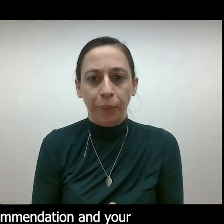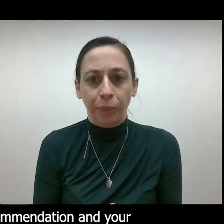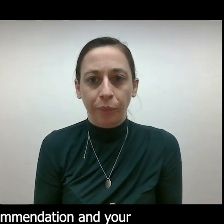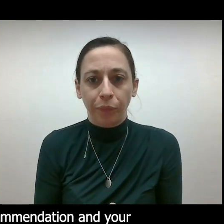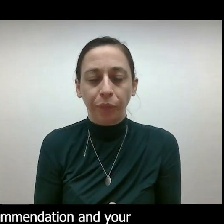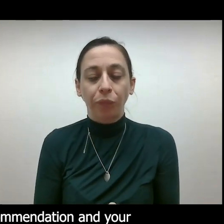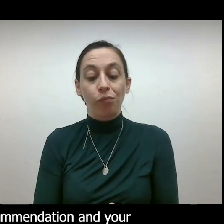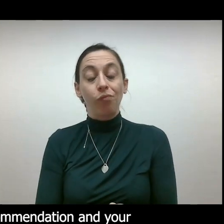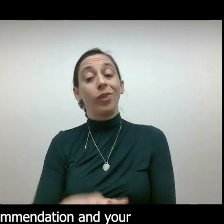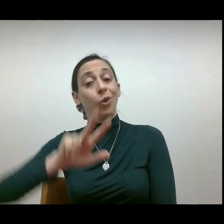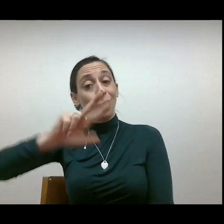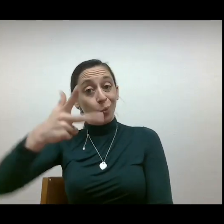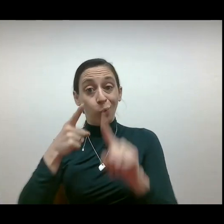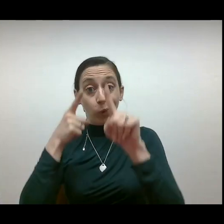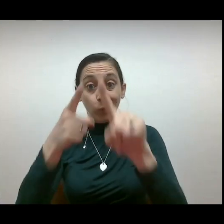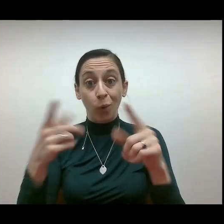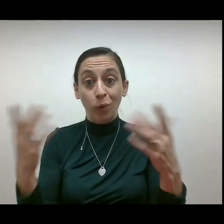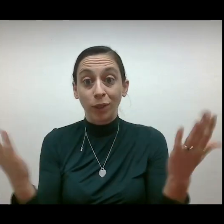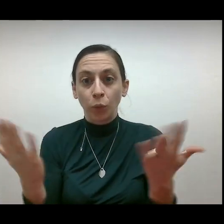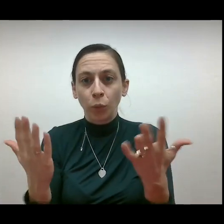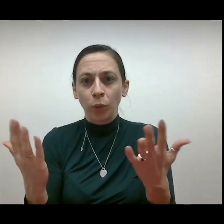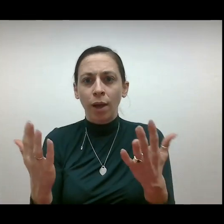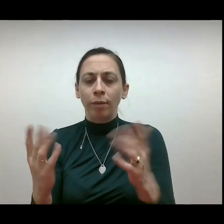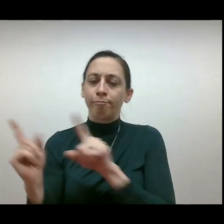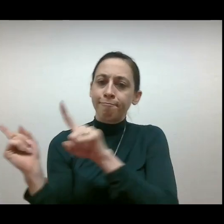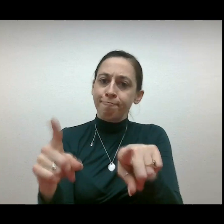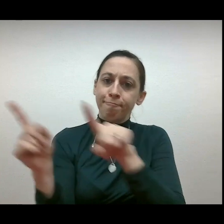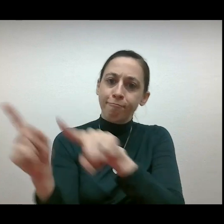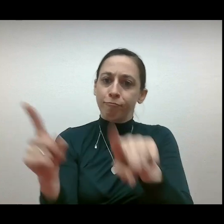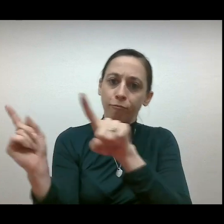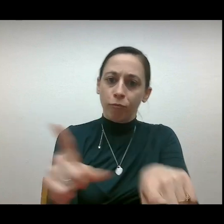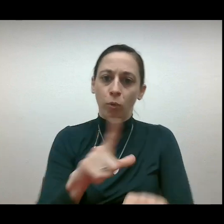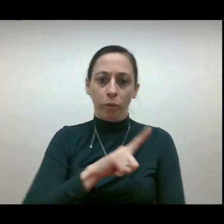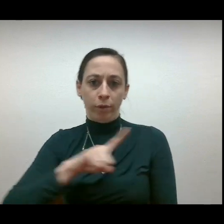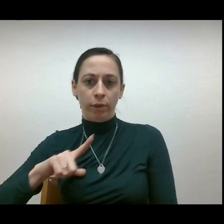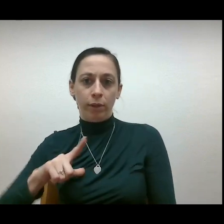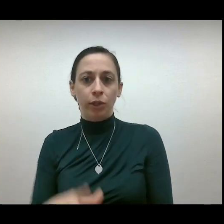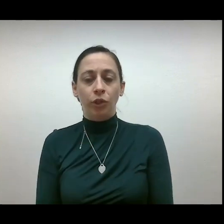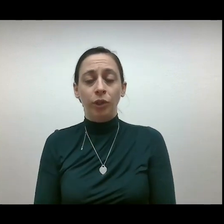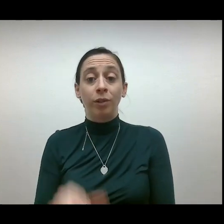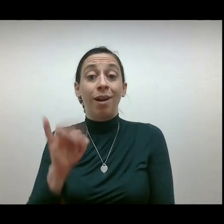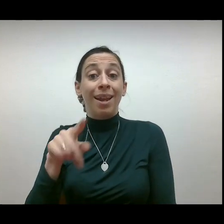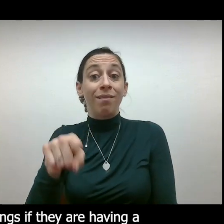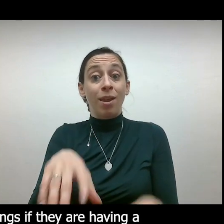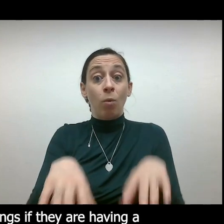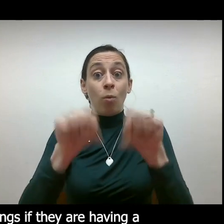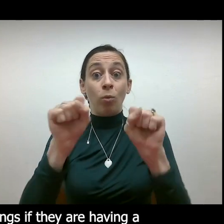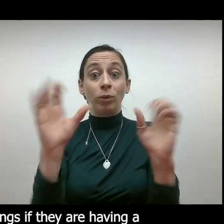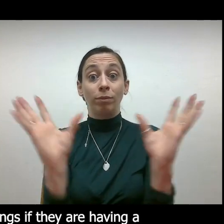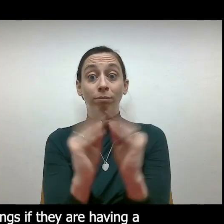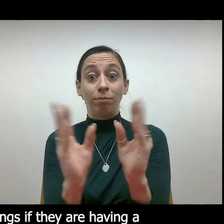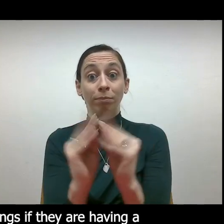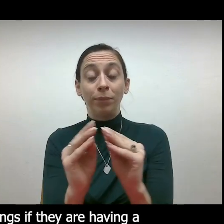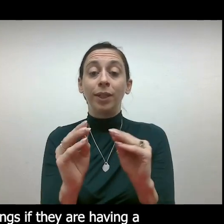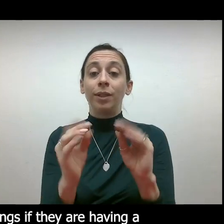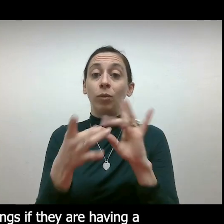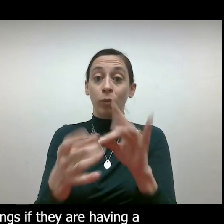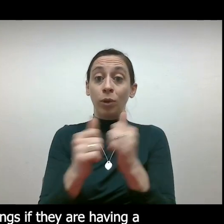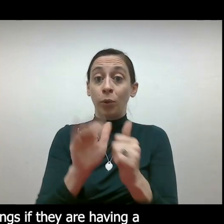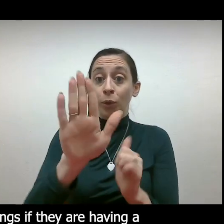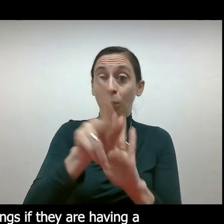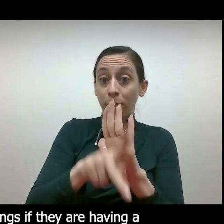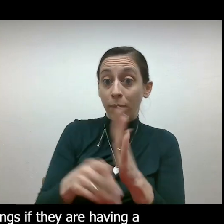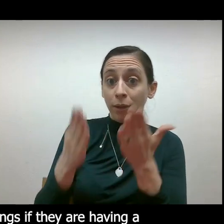and your potential bill. Your third goal is to attend the legislature. Make sure you attend